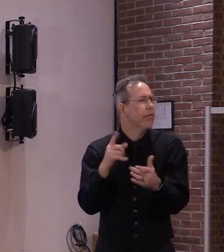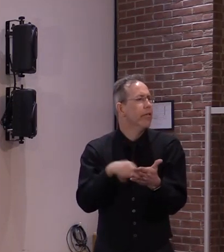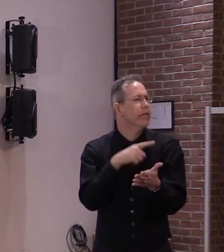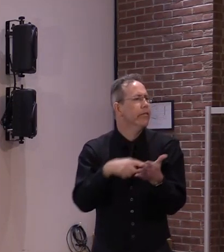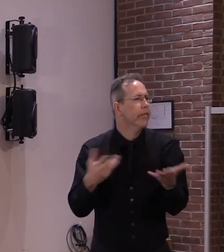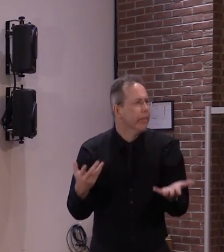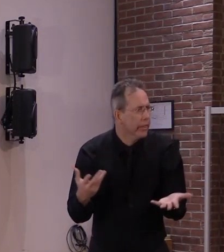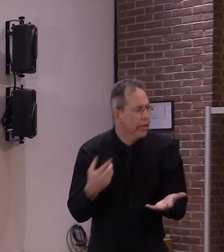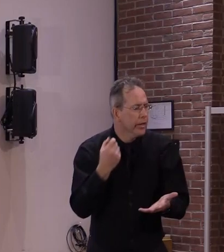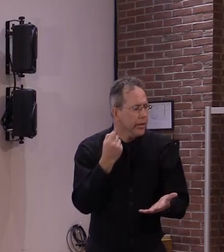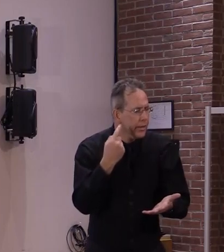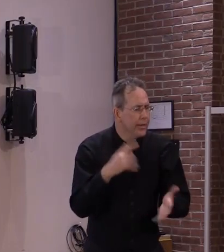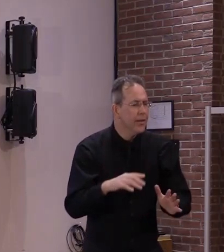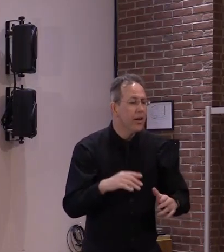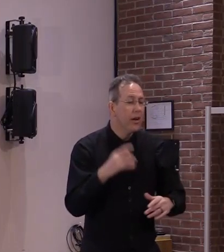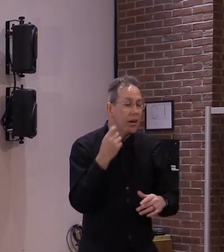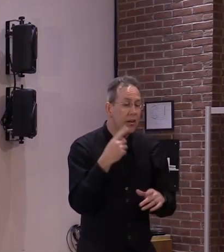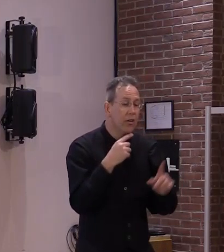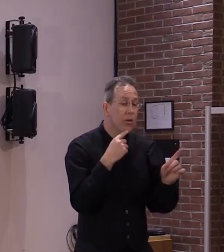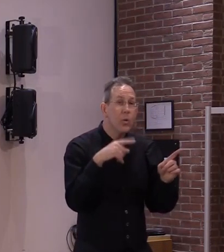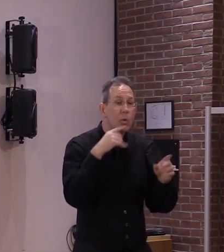Medical Center to cancel that.